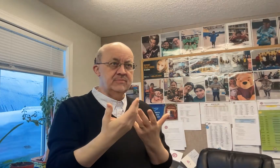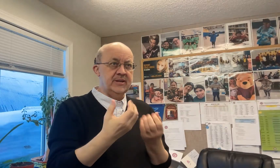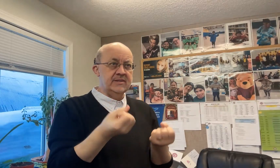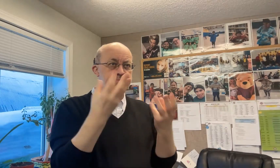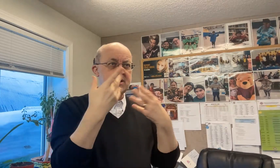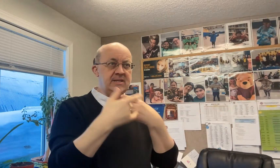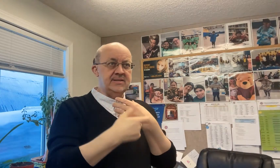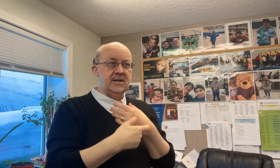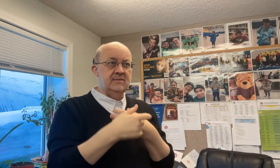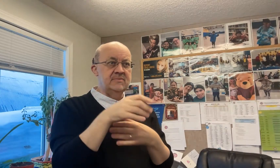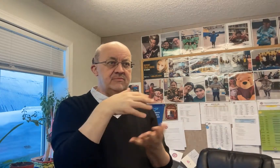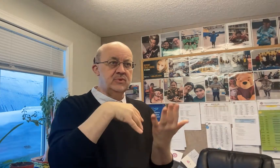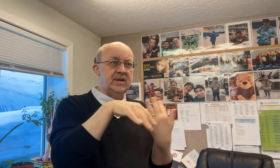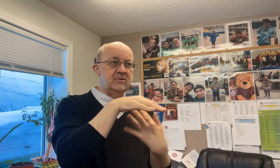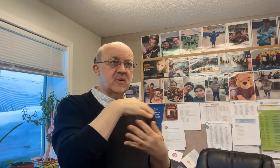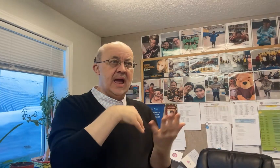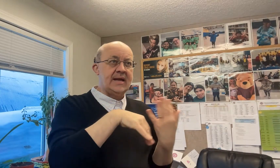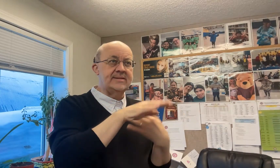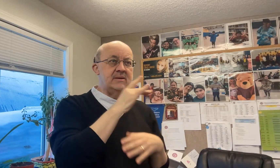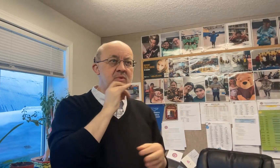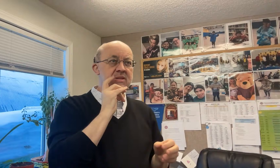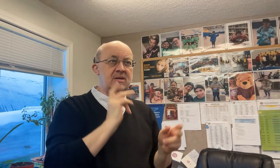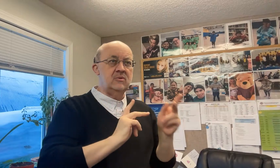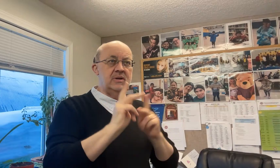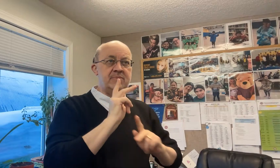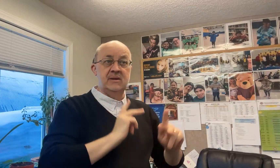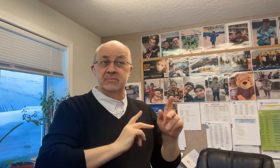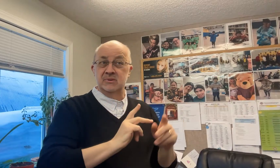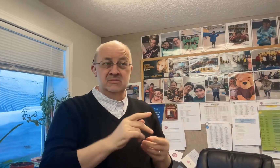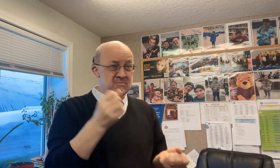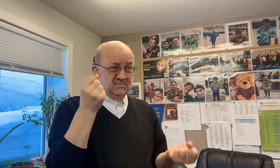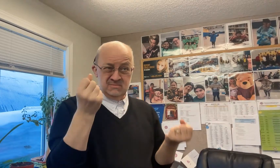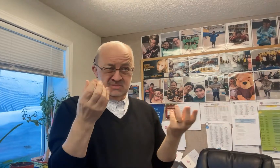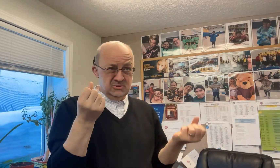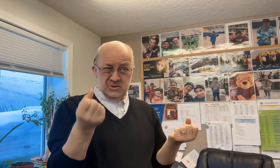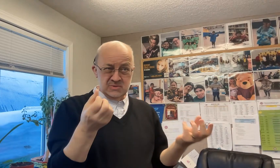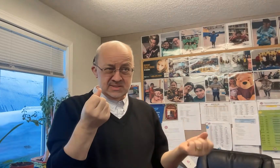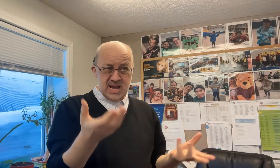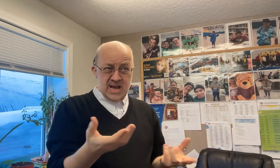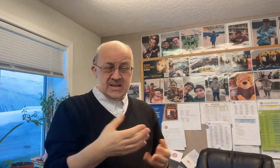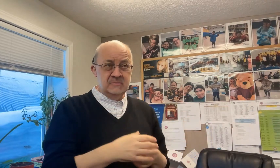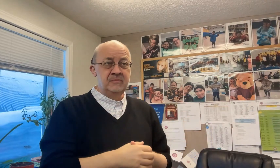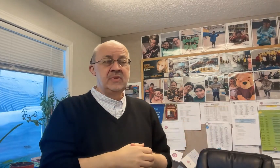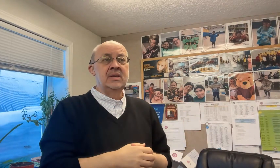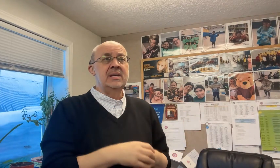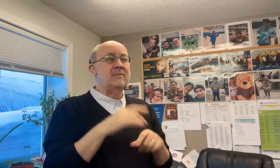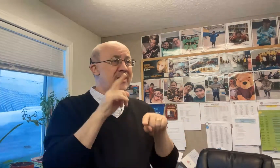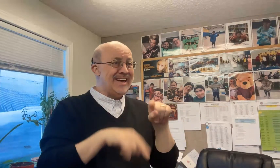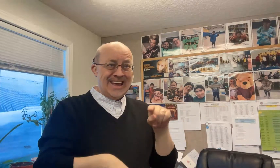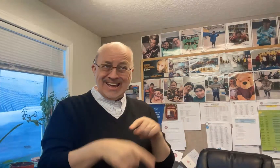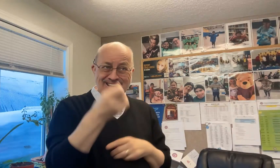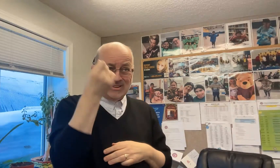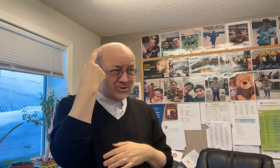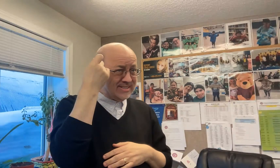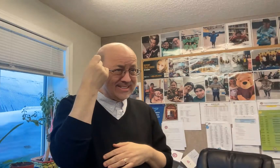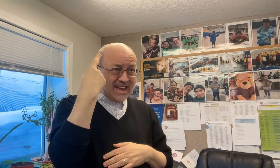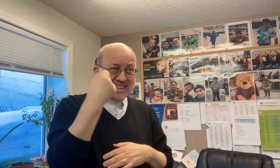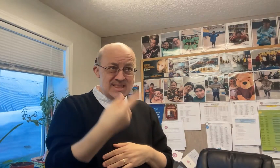because many times if we're interacting with hearing people who don't sign and we can't understand